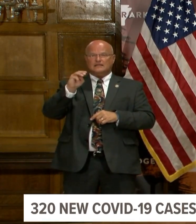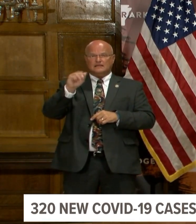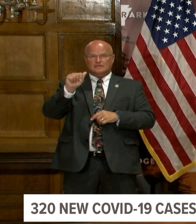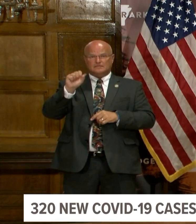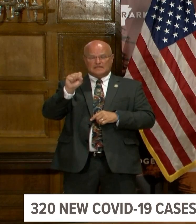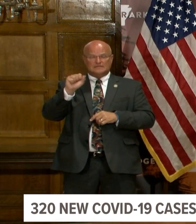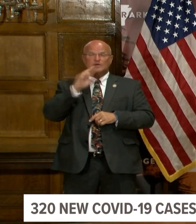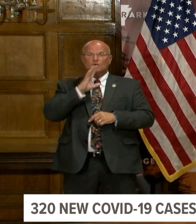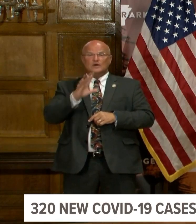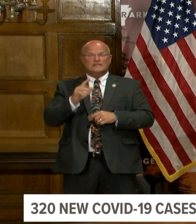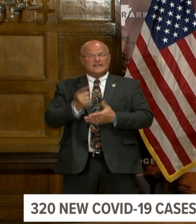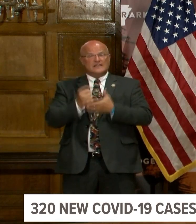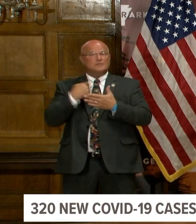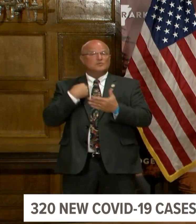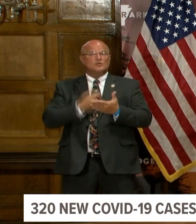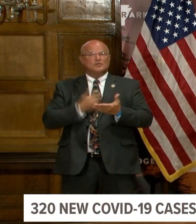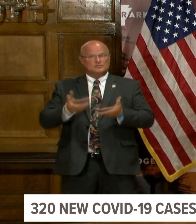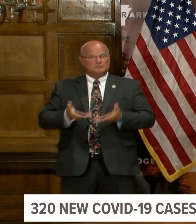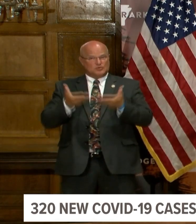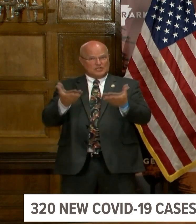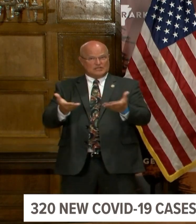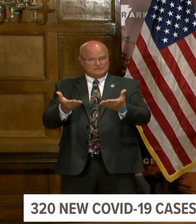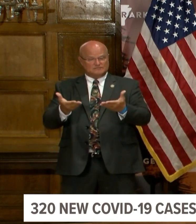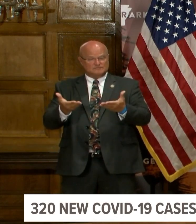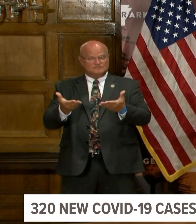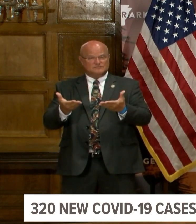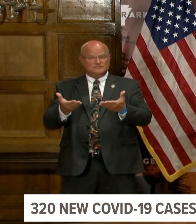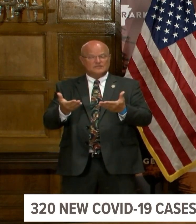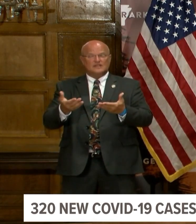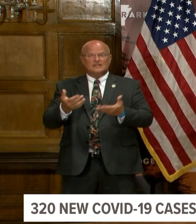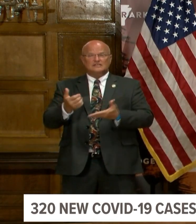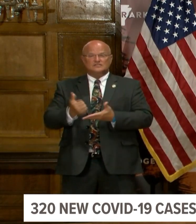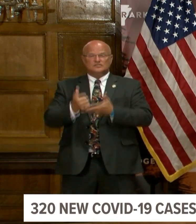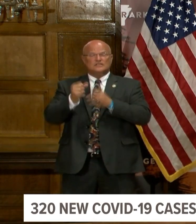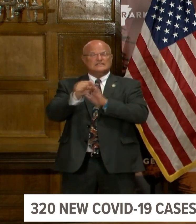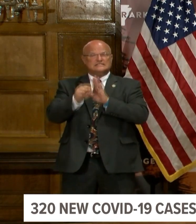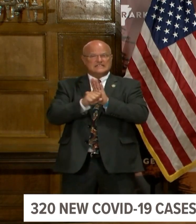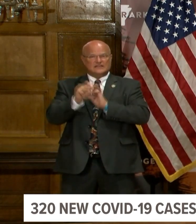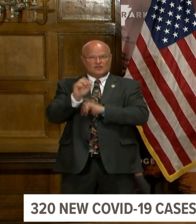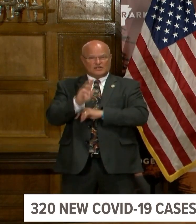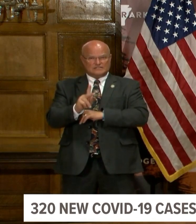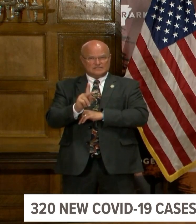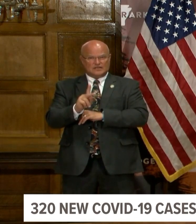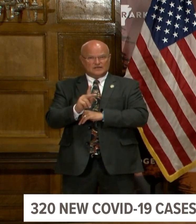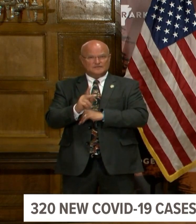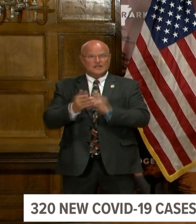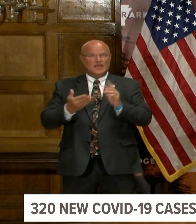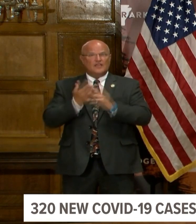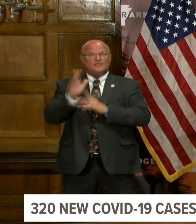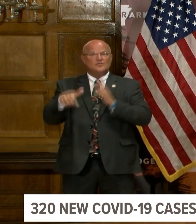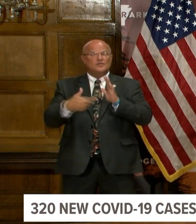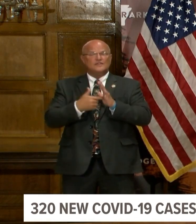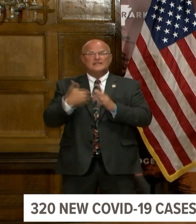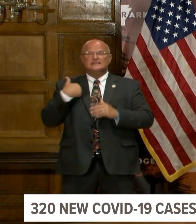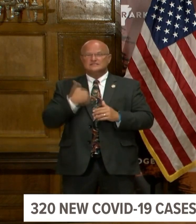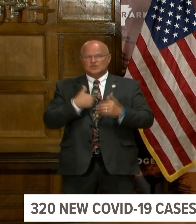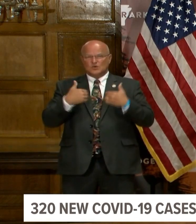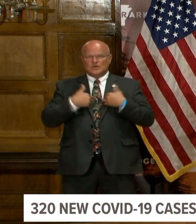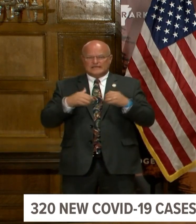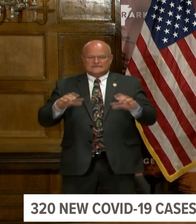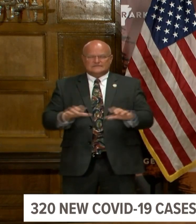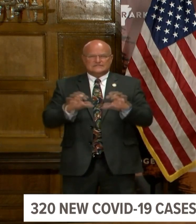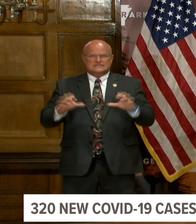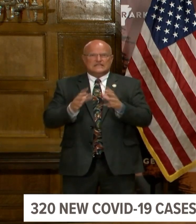therapy that we could easily bring on board to the state of Arkansas. And through this mechanism, we have